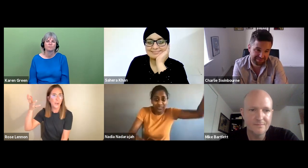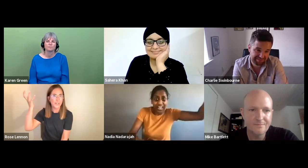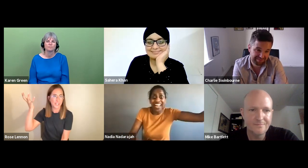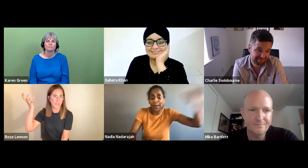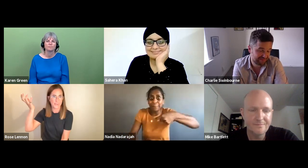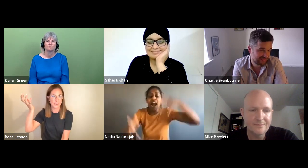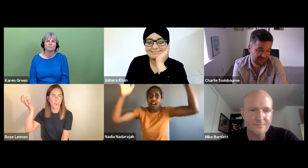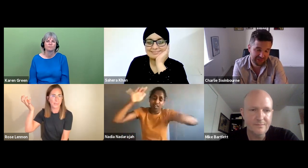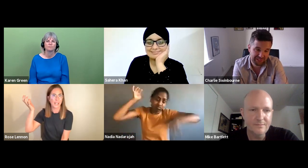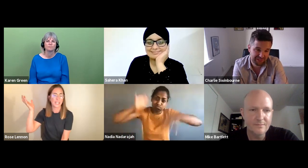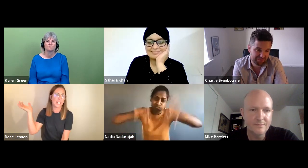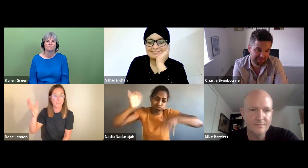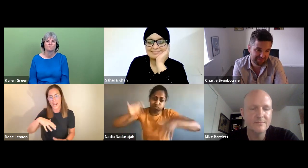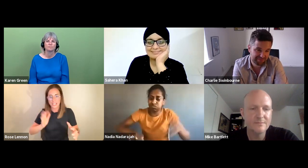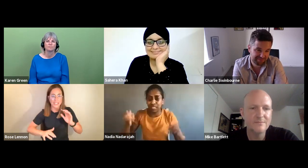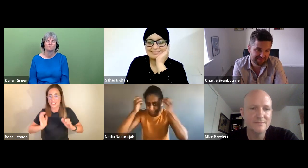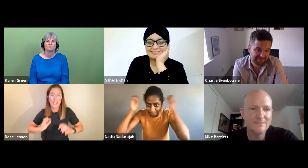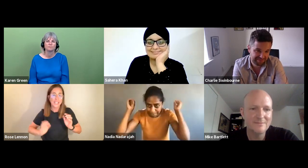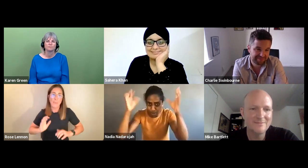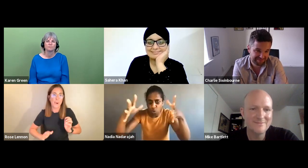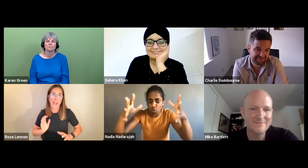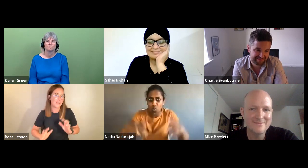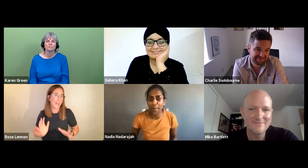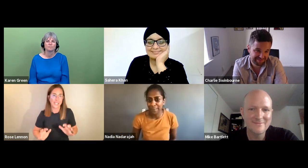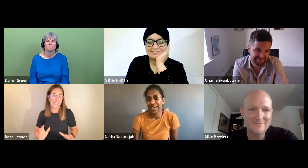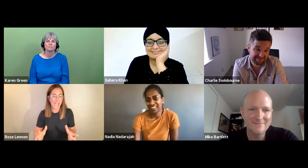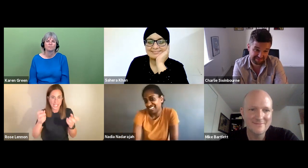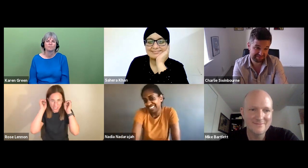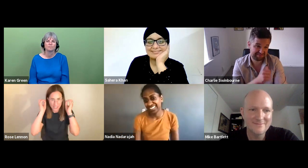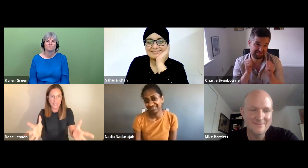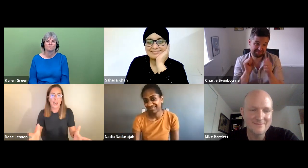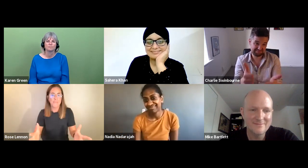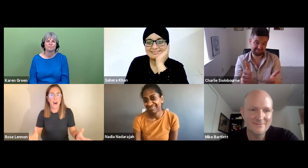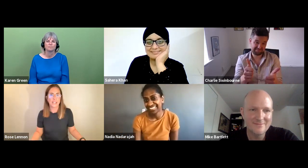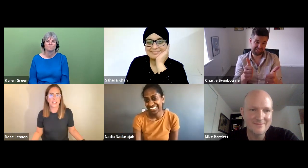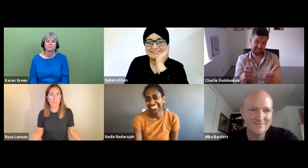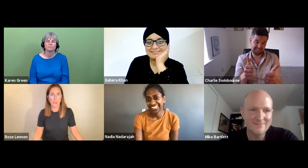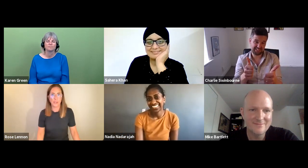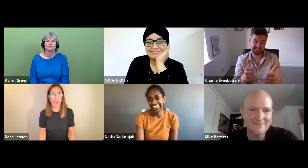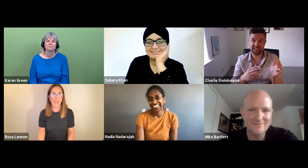loads of stuff comes to my mind, and then I'm back and I just tap away as fast as I can. It's like a mind dump on the